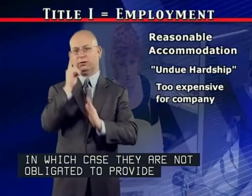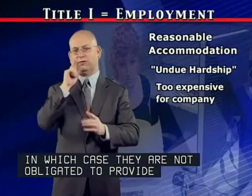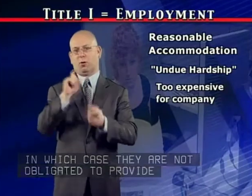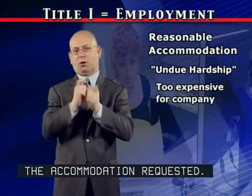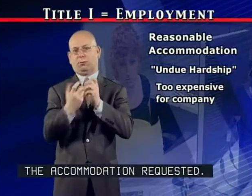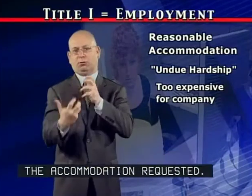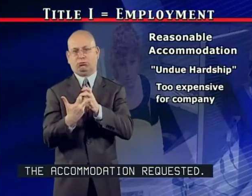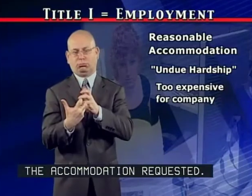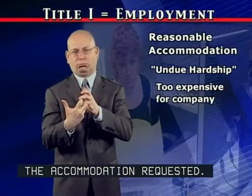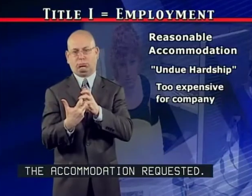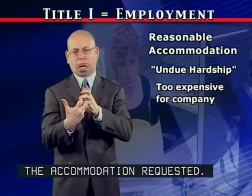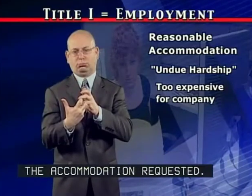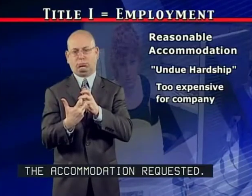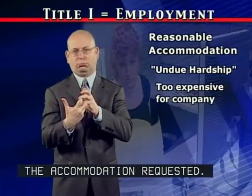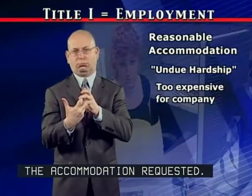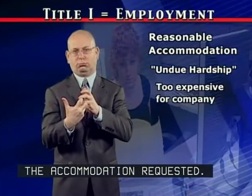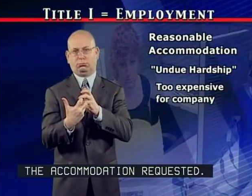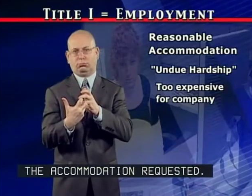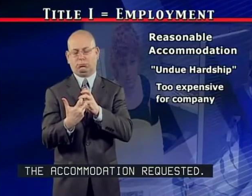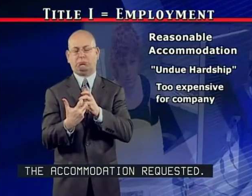to provide the accommodation requested.